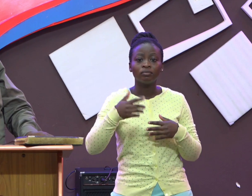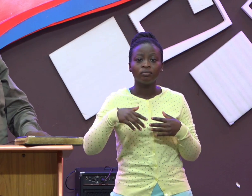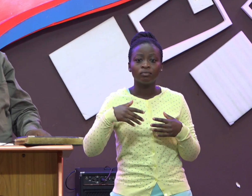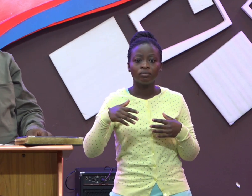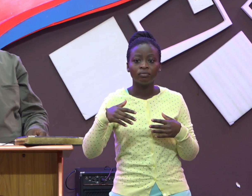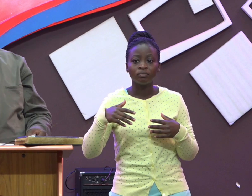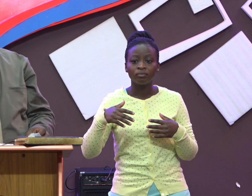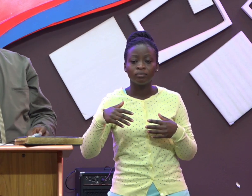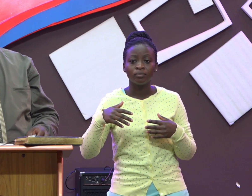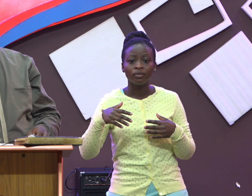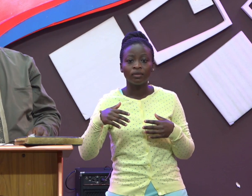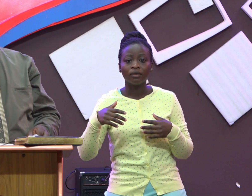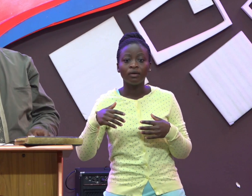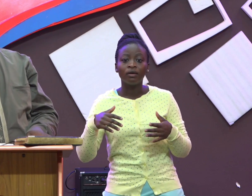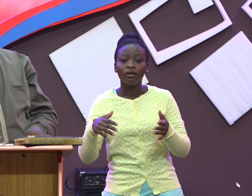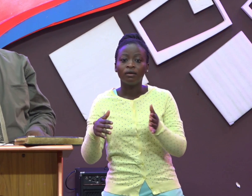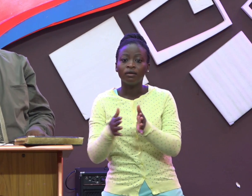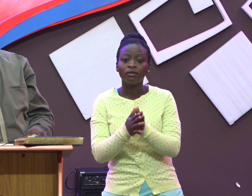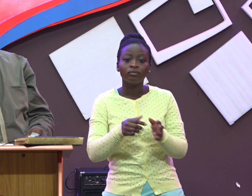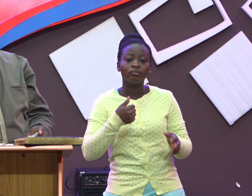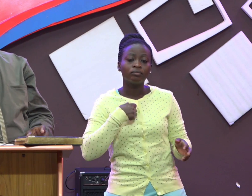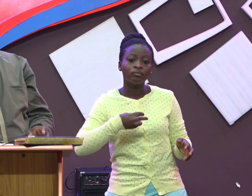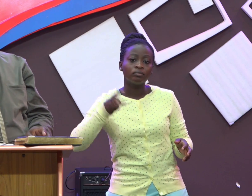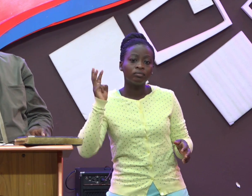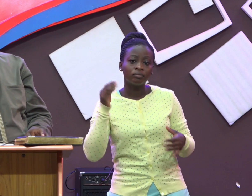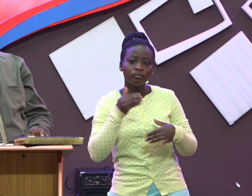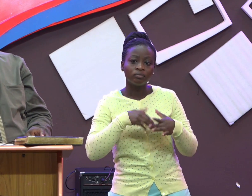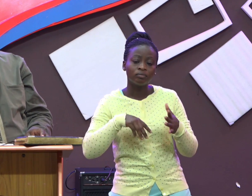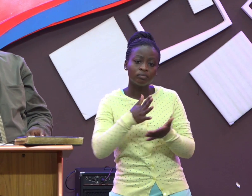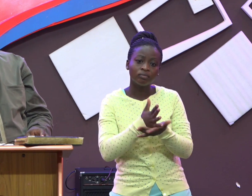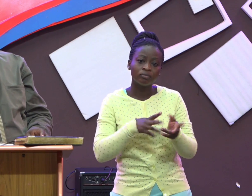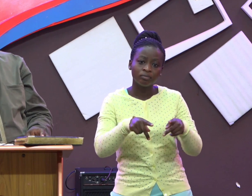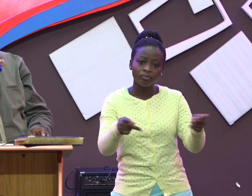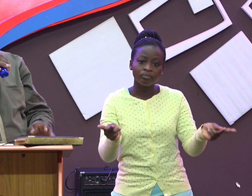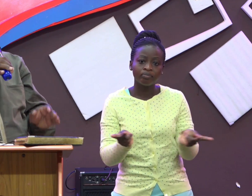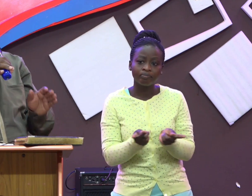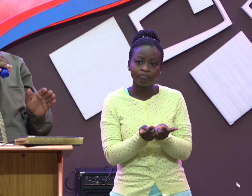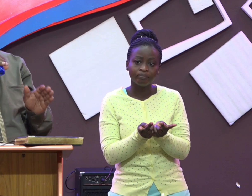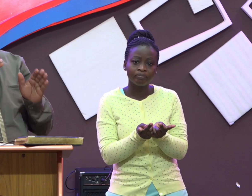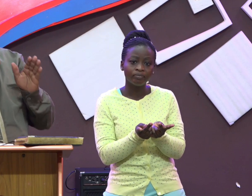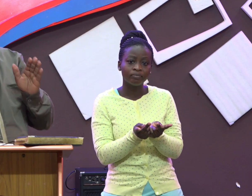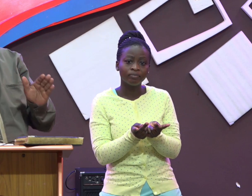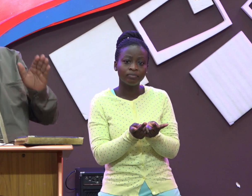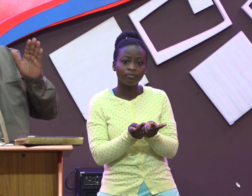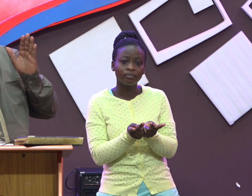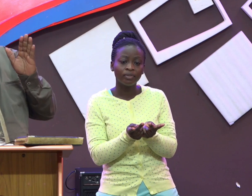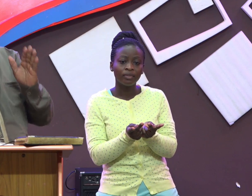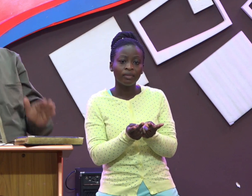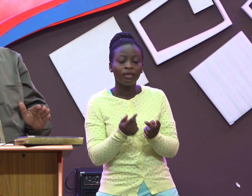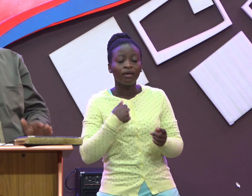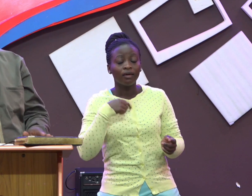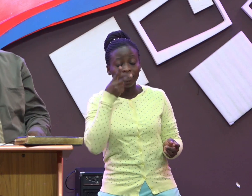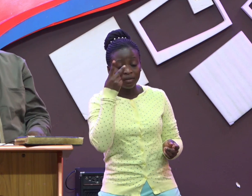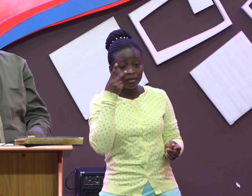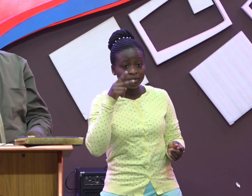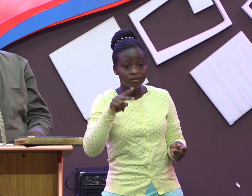mu katundu. And I was in a certain place. Awali gym okumpi. Where there was a gym nearby. Ba bodybuilder nembalabanga bwe bafuba okuzimba emibiri.